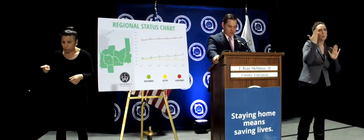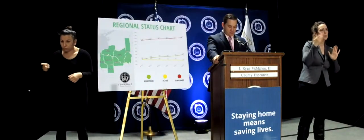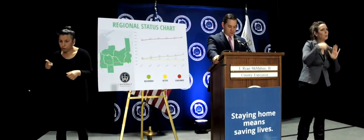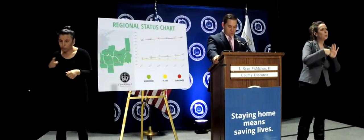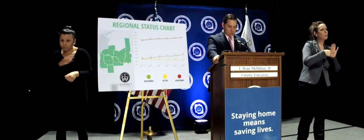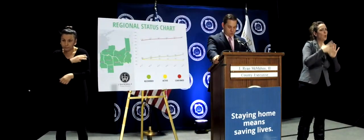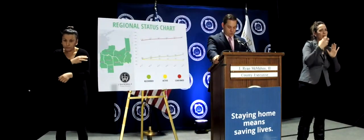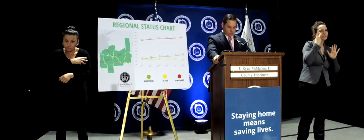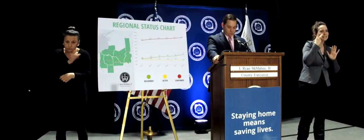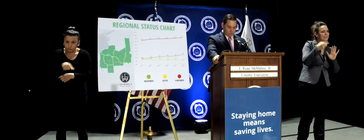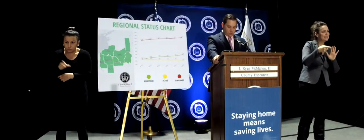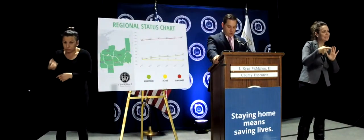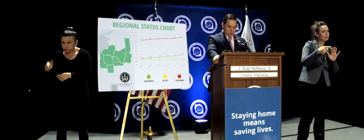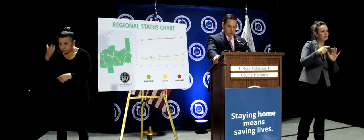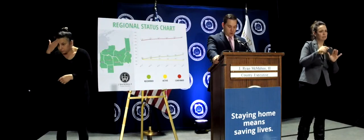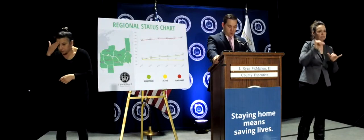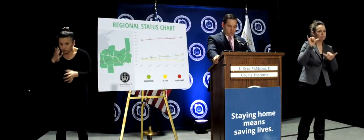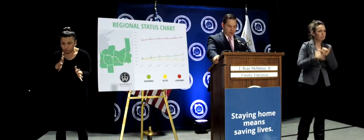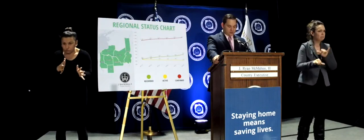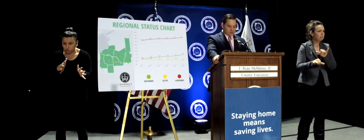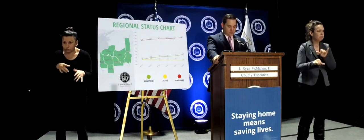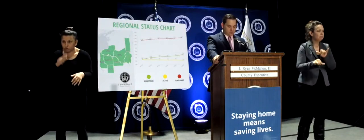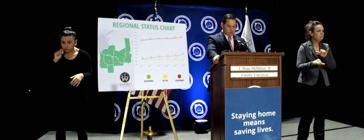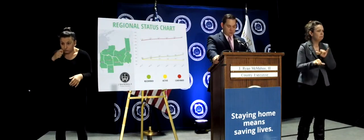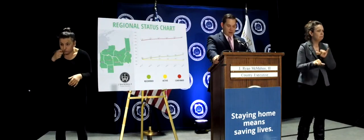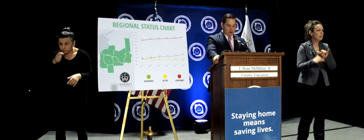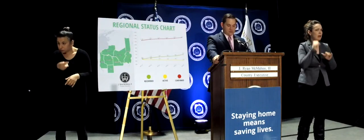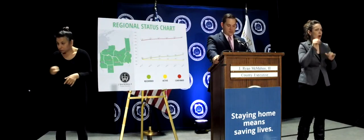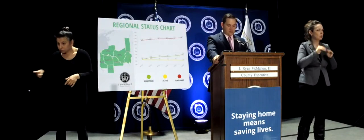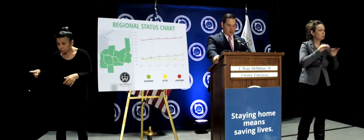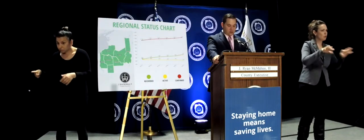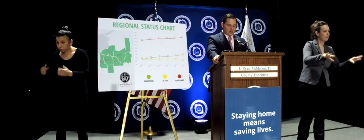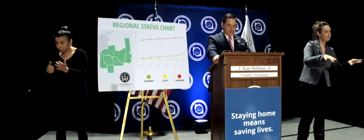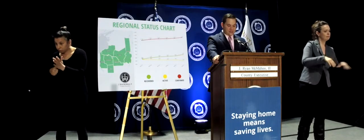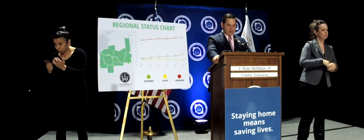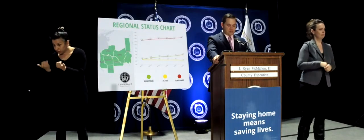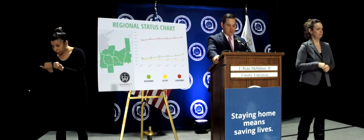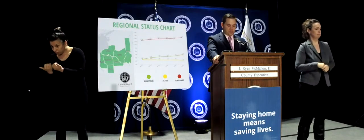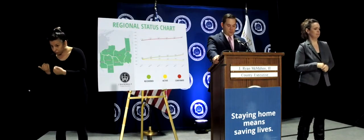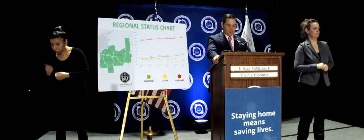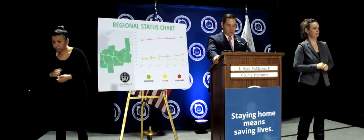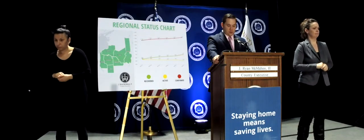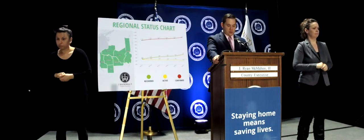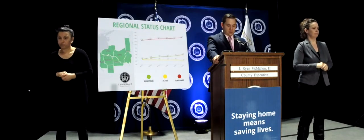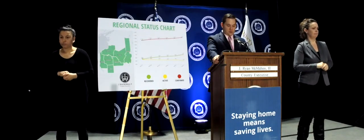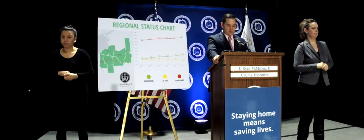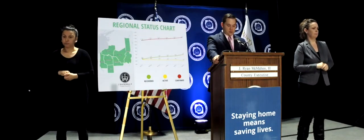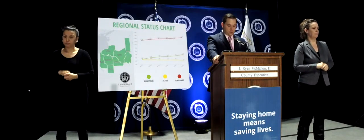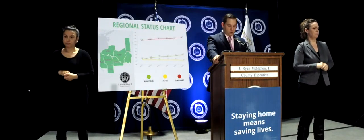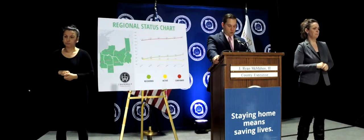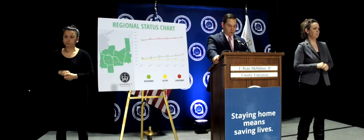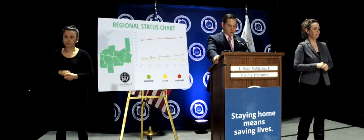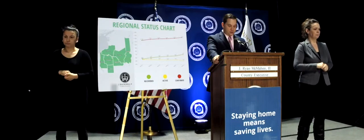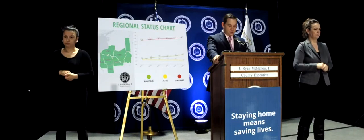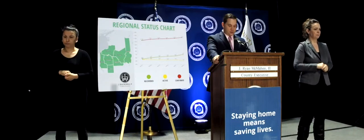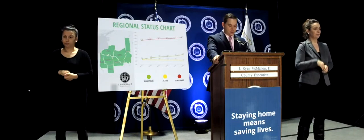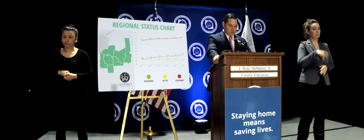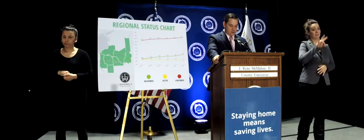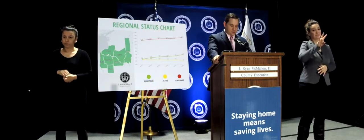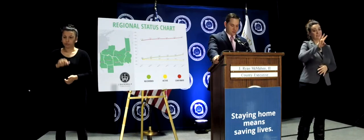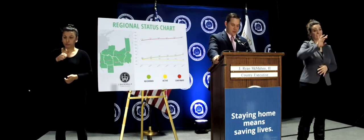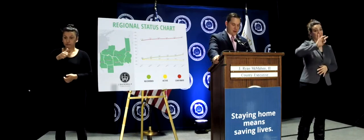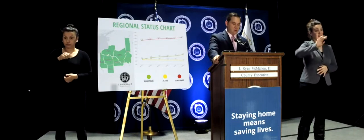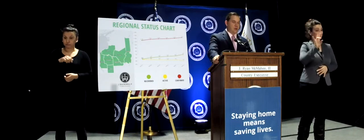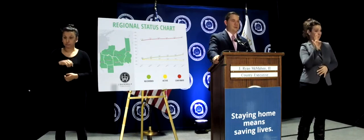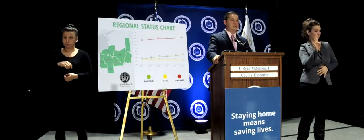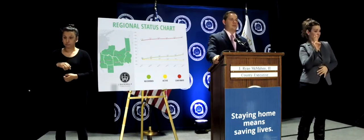very positive news. Other positive news is we now have 787 people in isolation or quarantine.